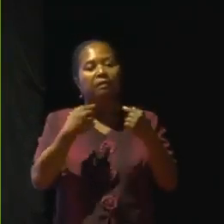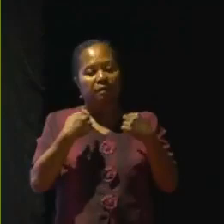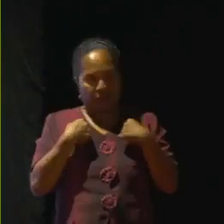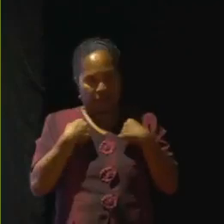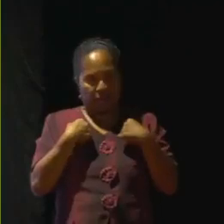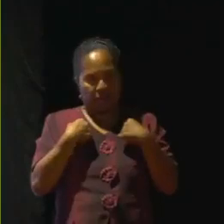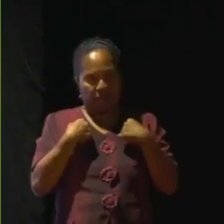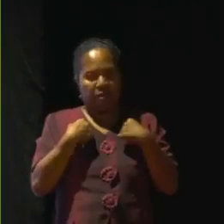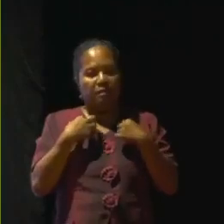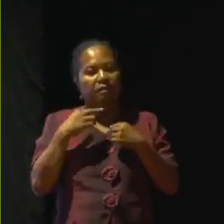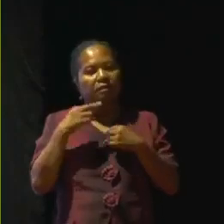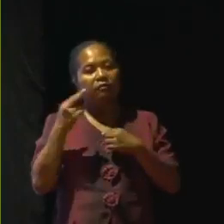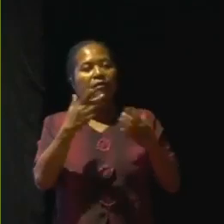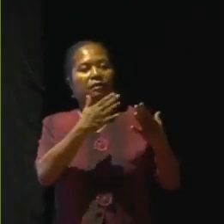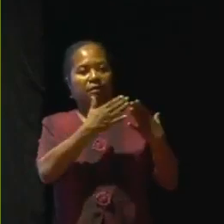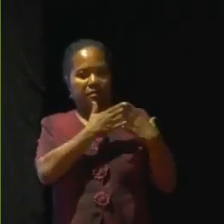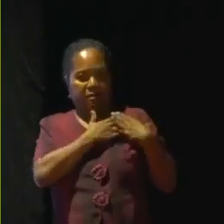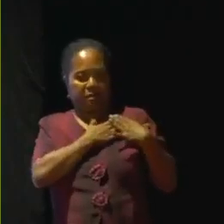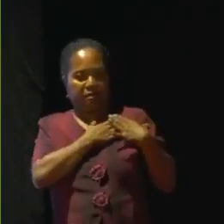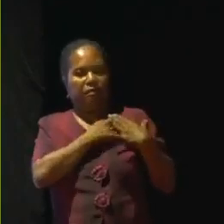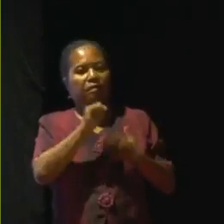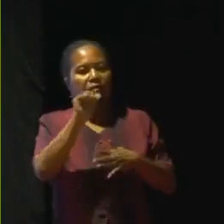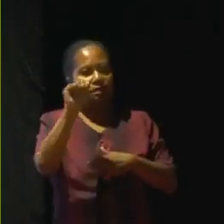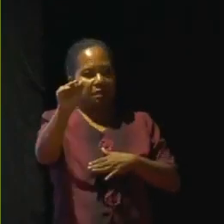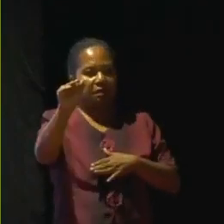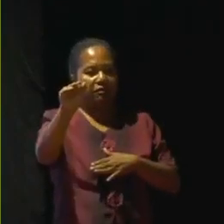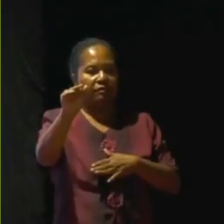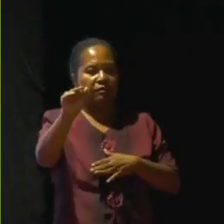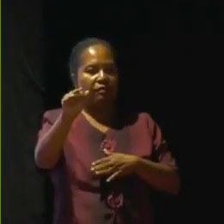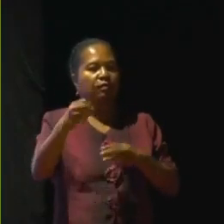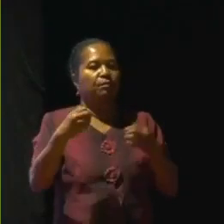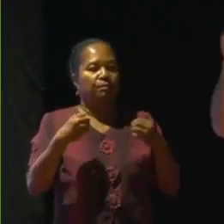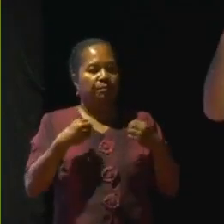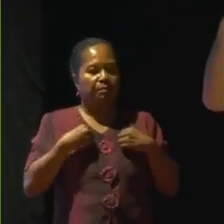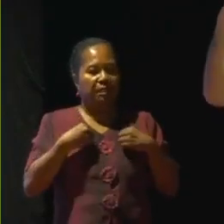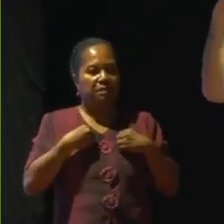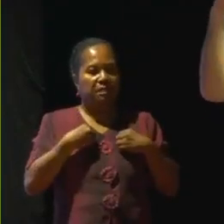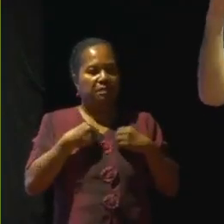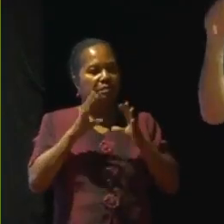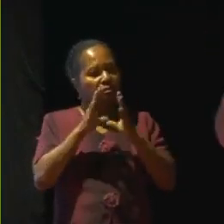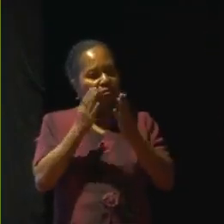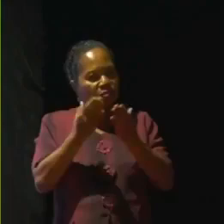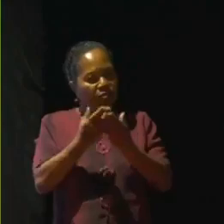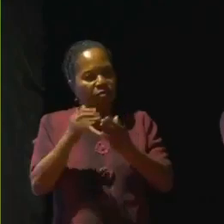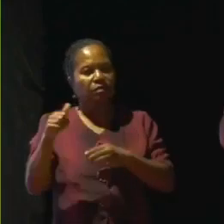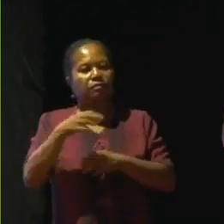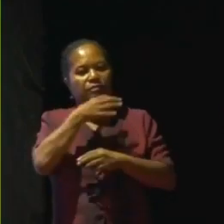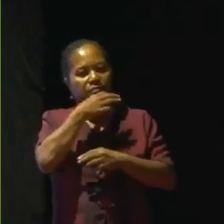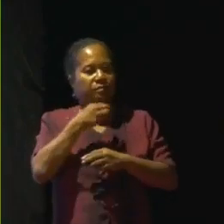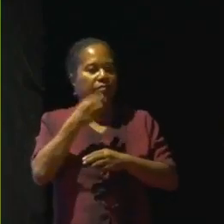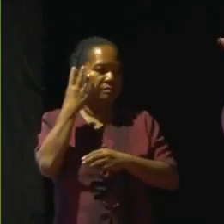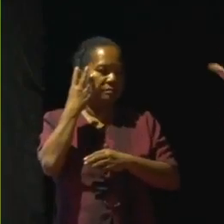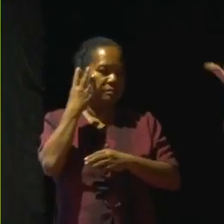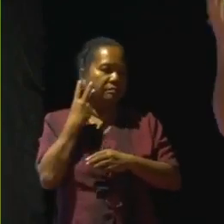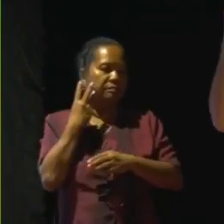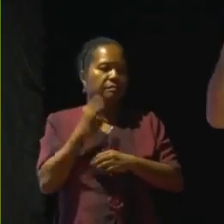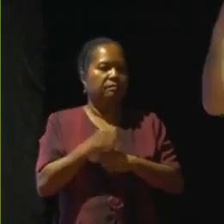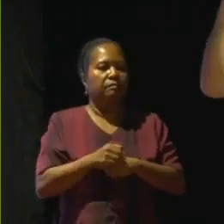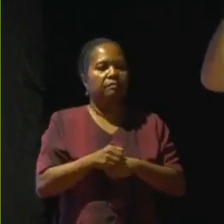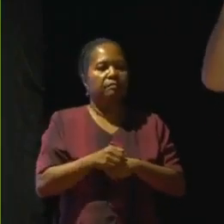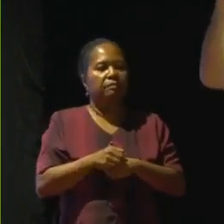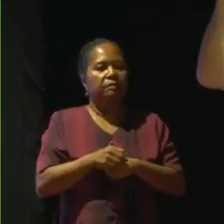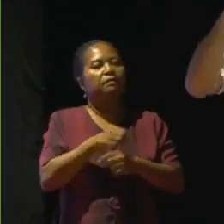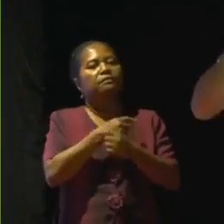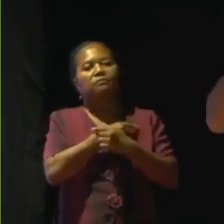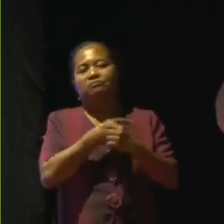your information, it is your data, and we will keep that secure. And we have multiple layers. Trying to not get too